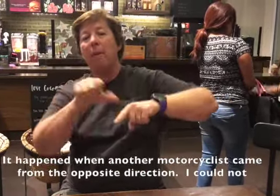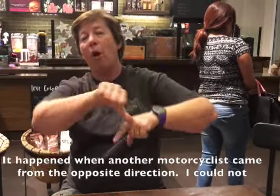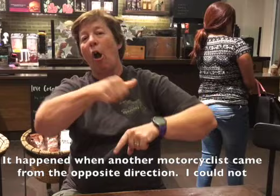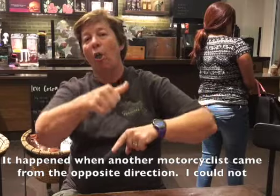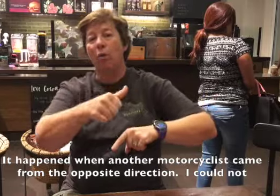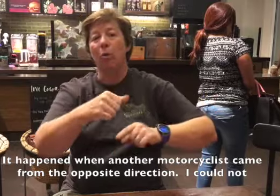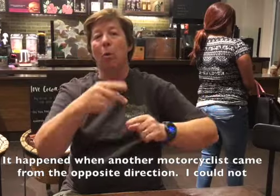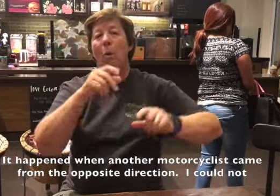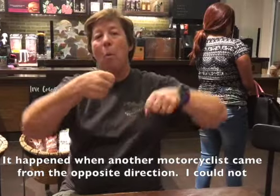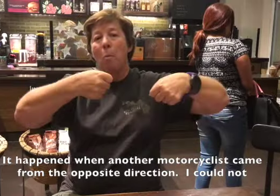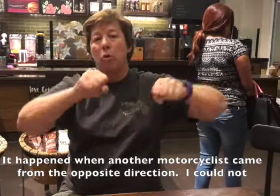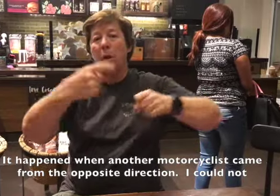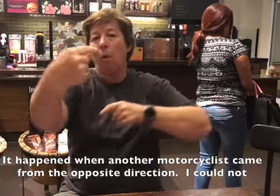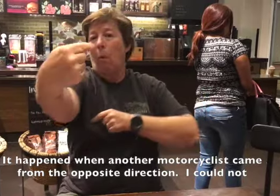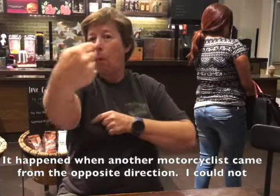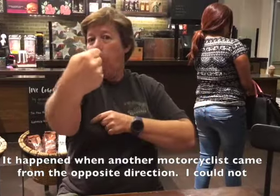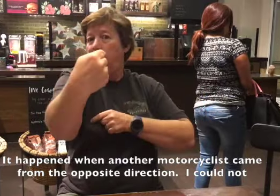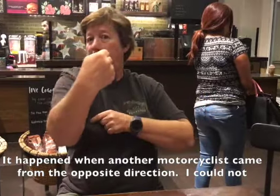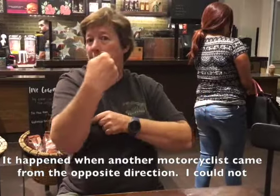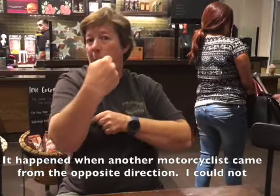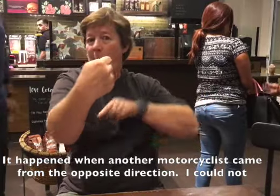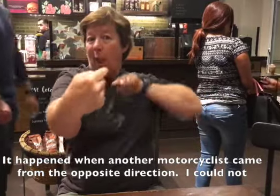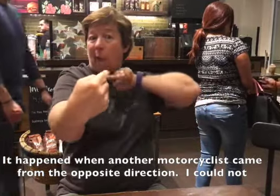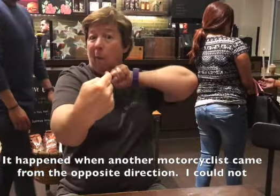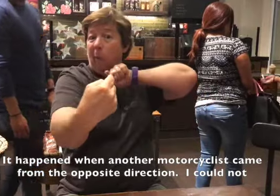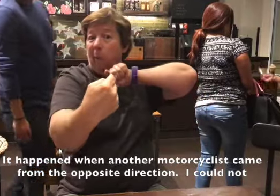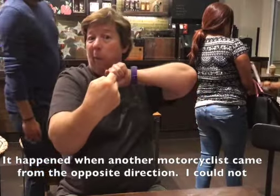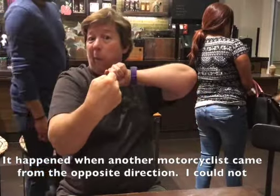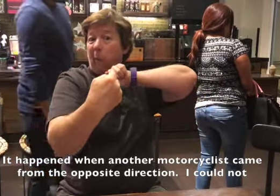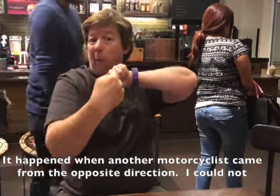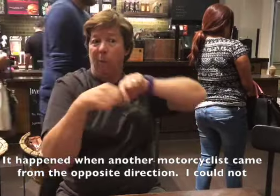It happened when another motorcyclist came from the opposite direction.